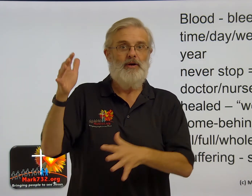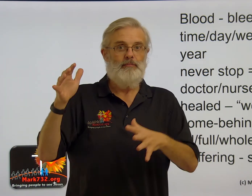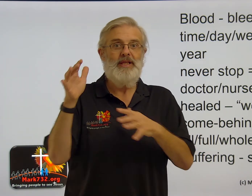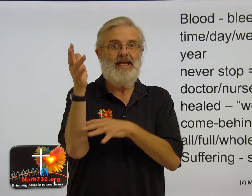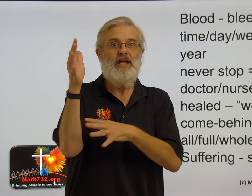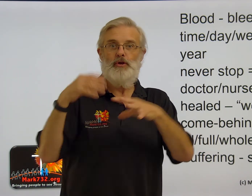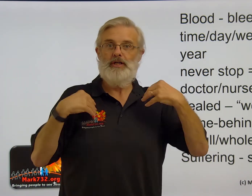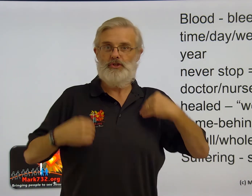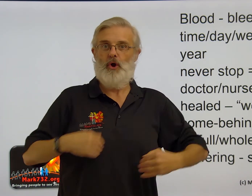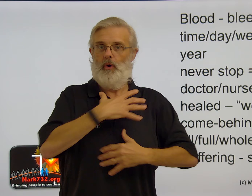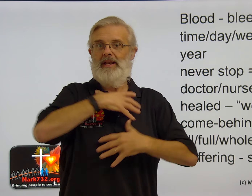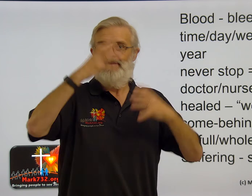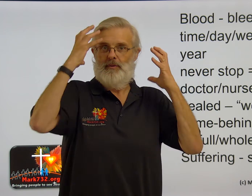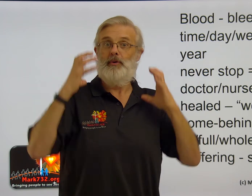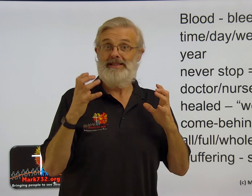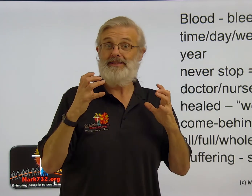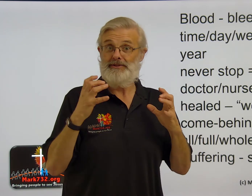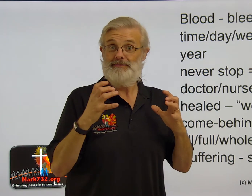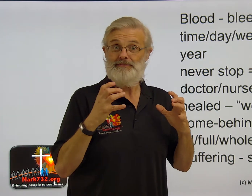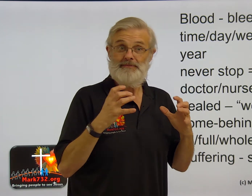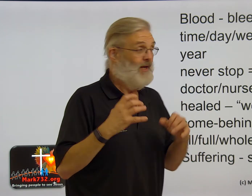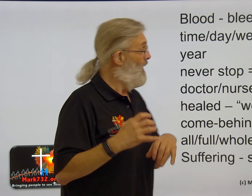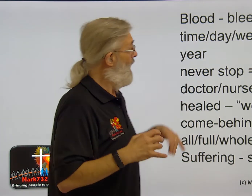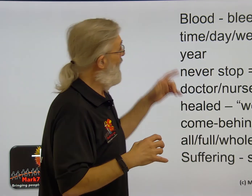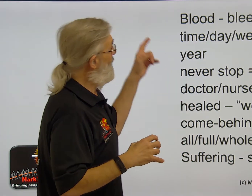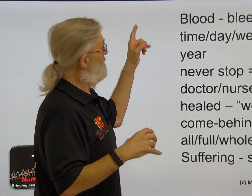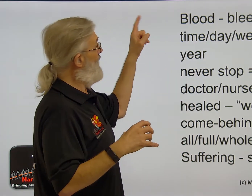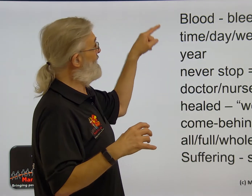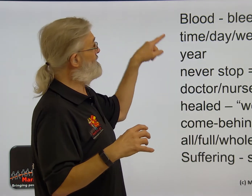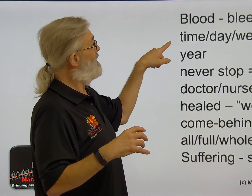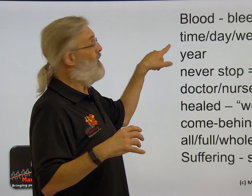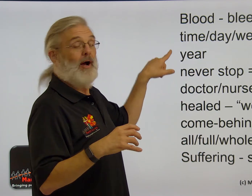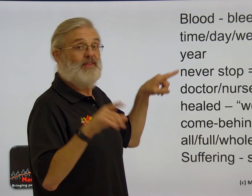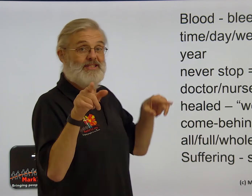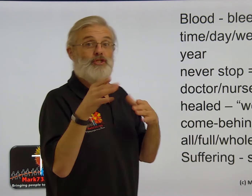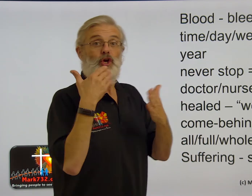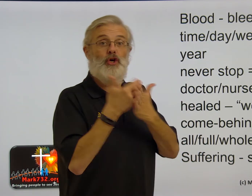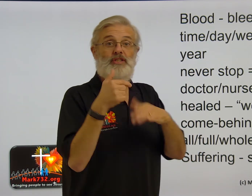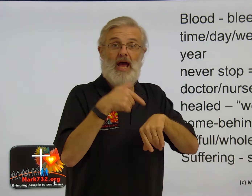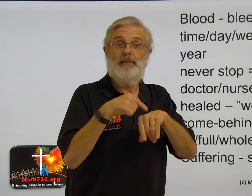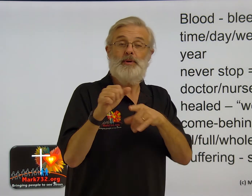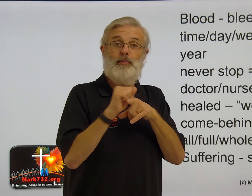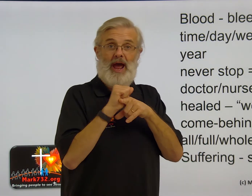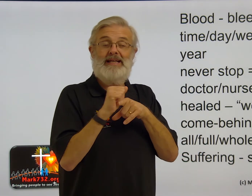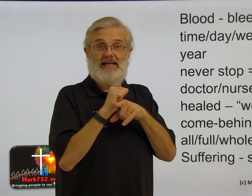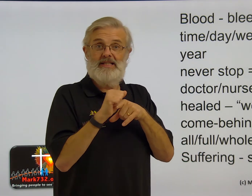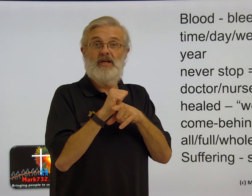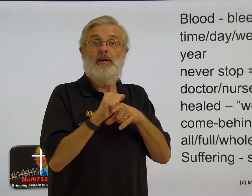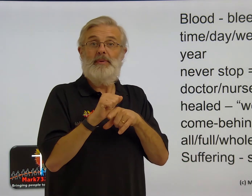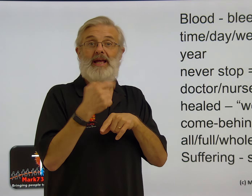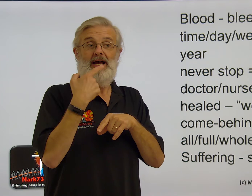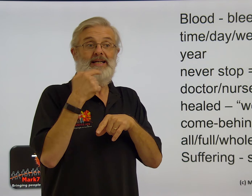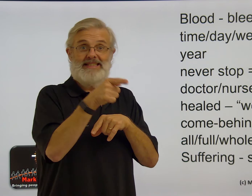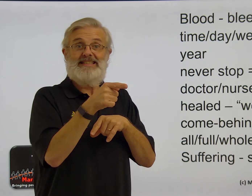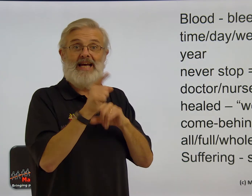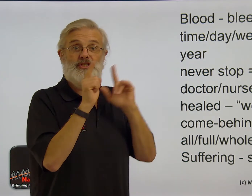Bleeding you can show in different places. Next, this is a good time to practice, because it says she went